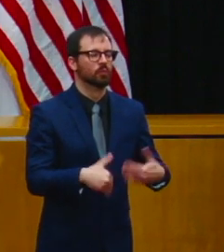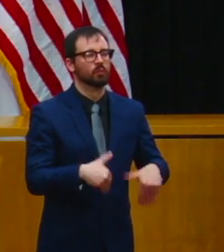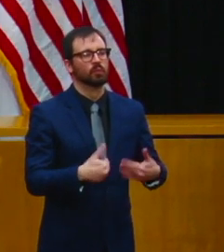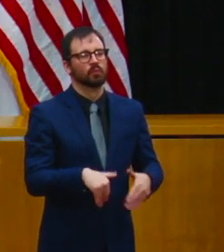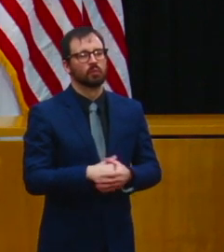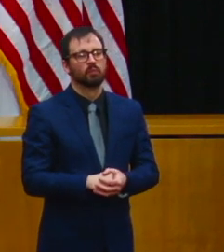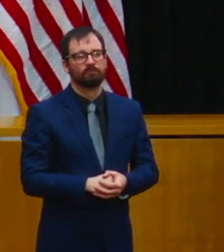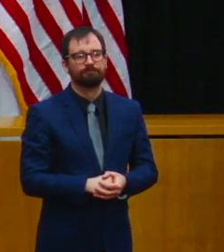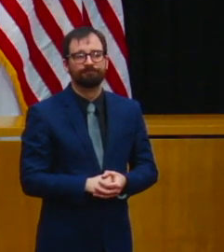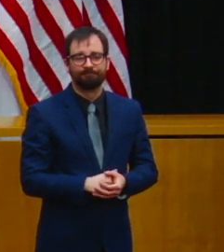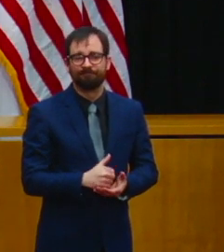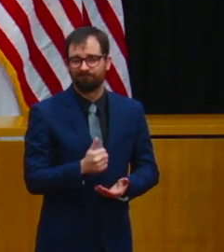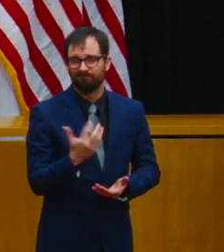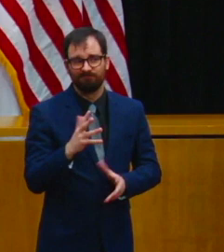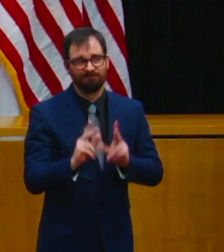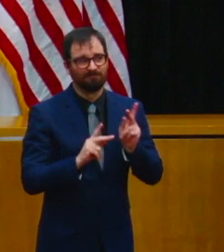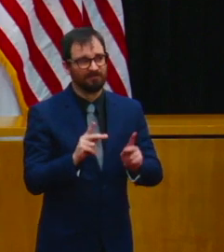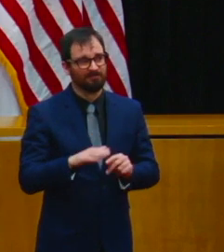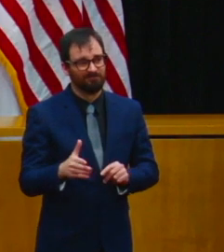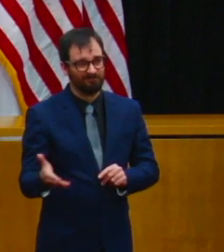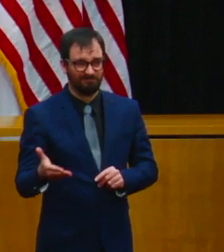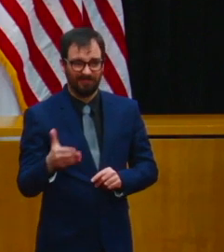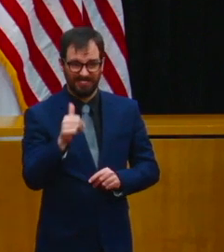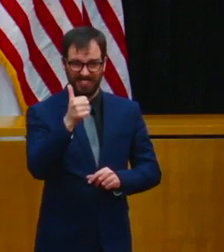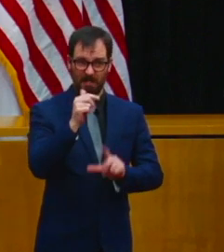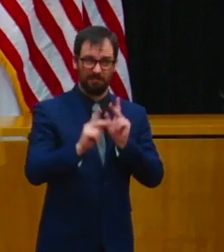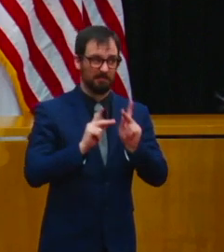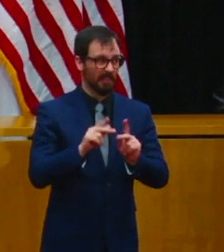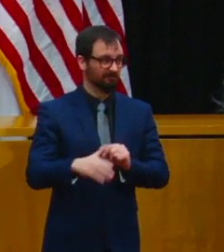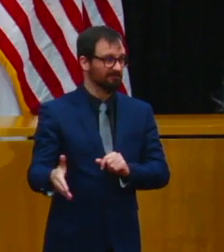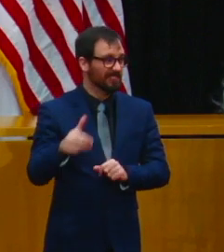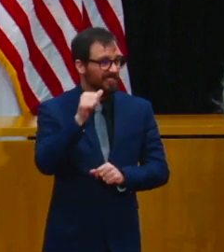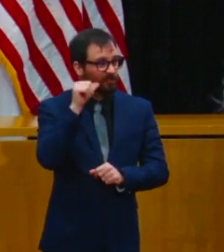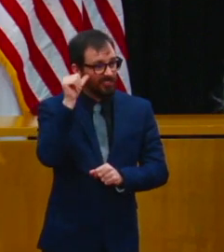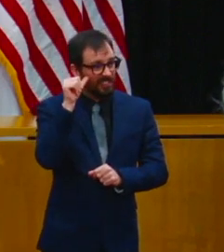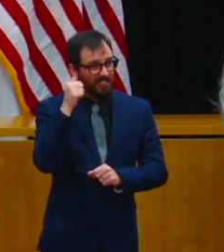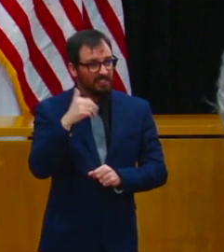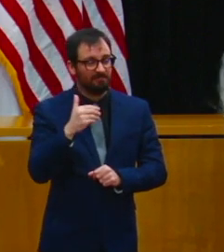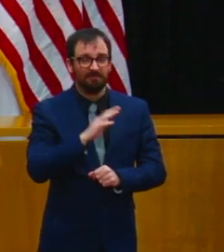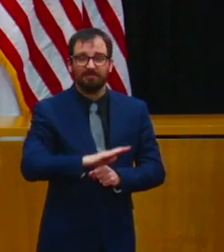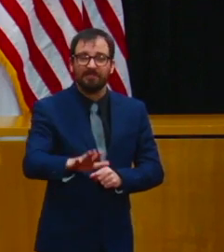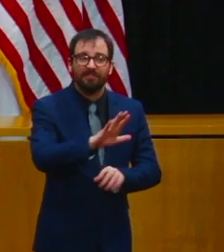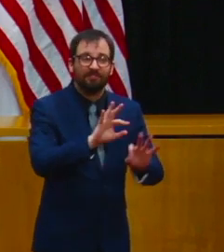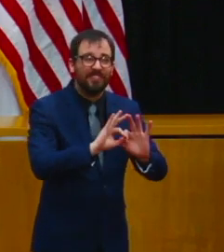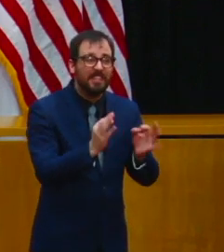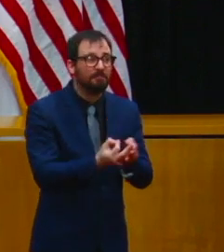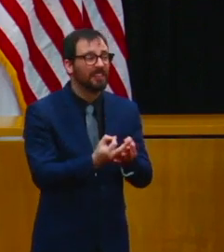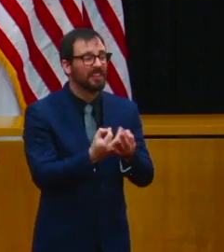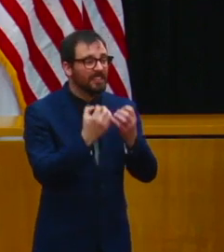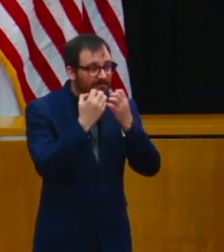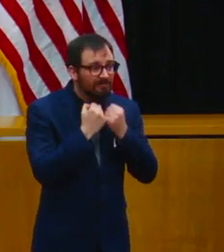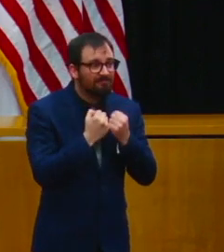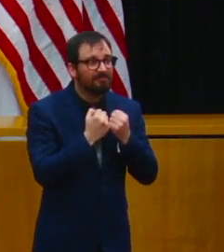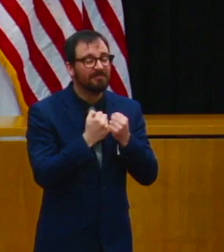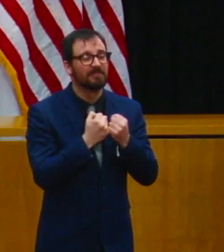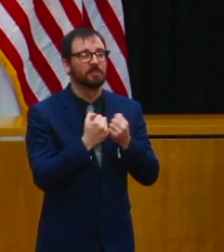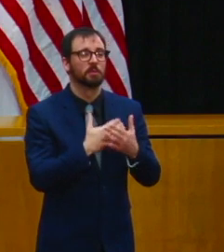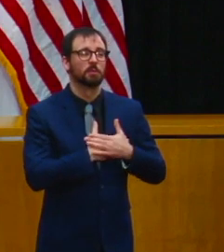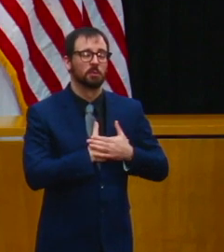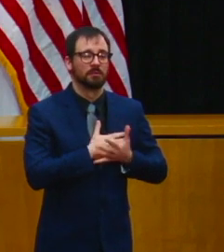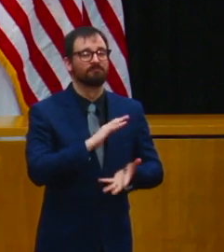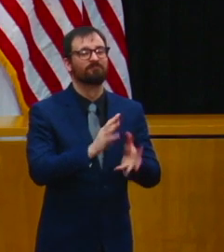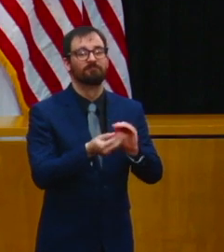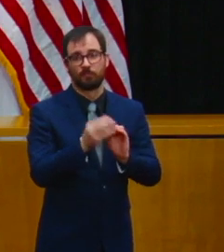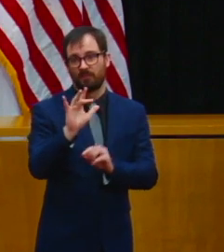you know, we reported 10 deaths for a total of 25 lost during this public health pandemic. It's